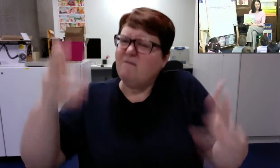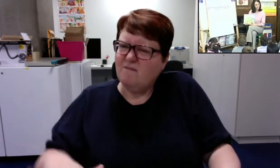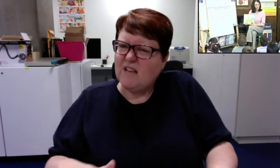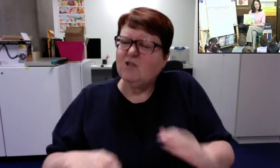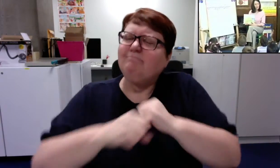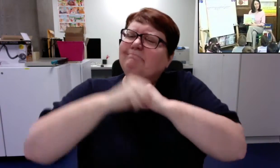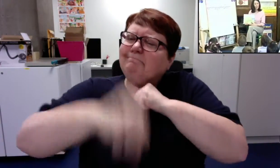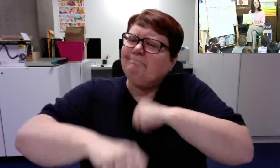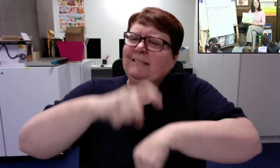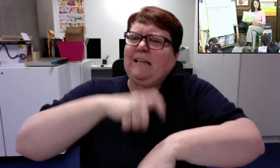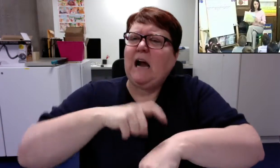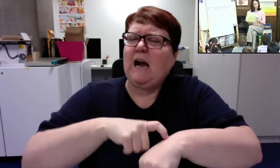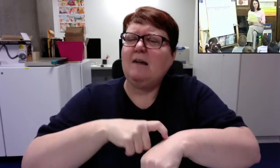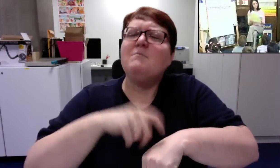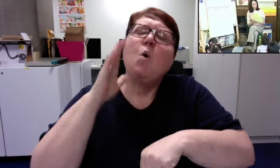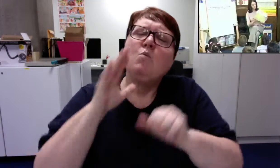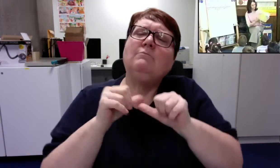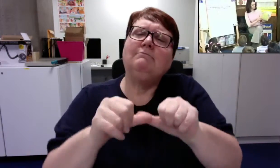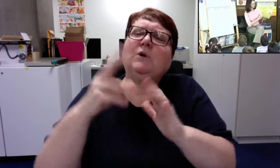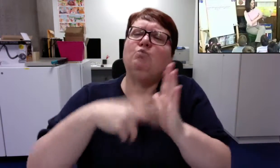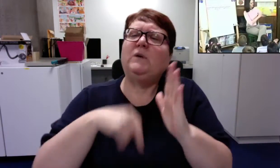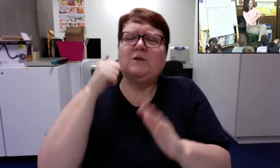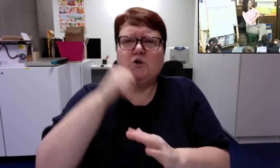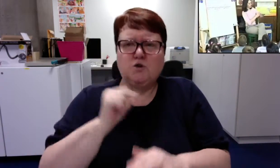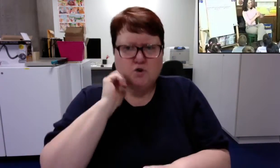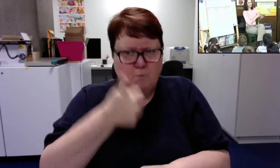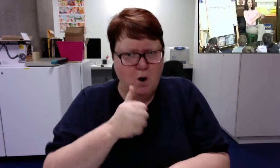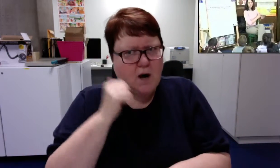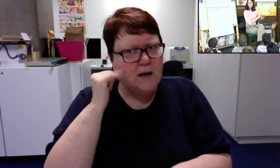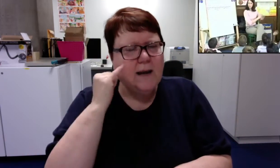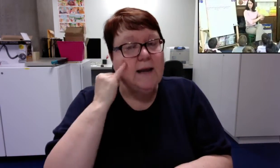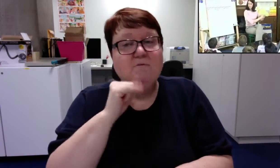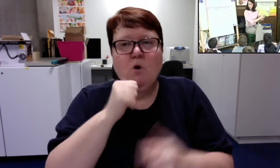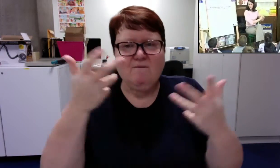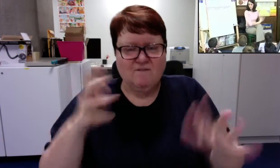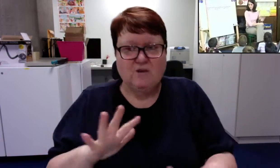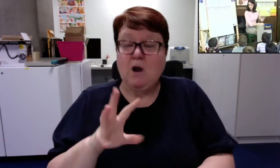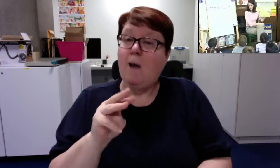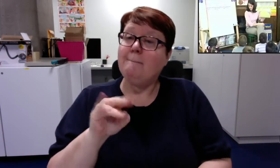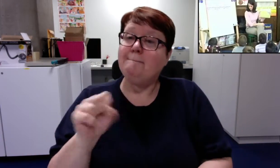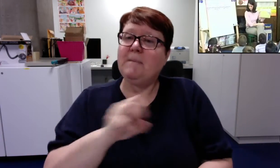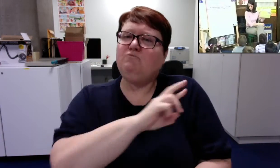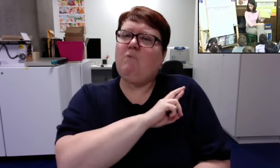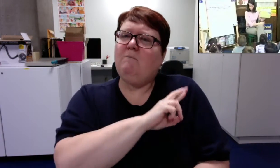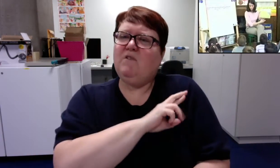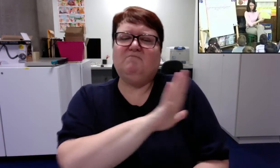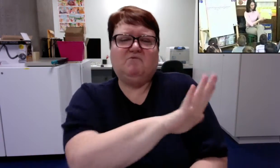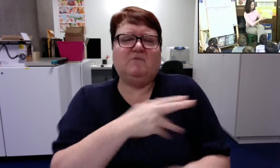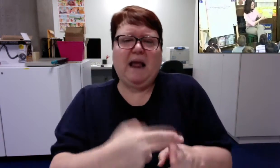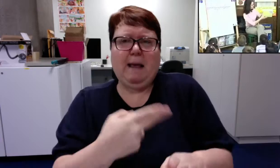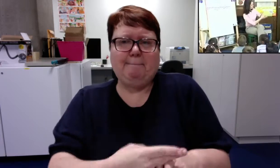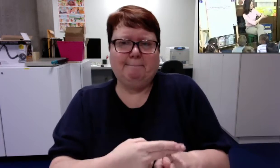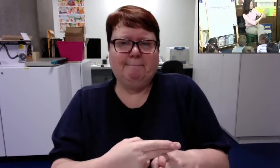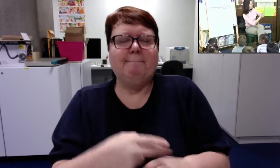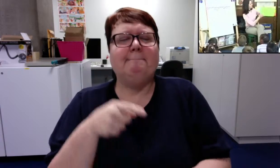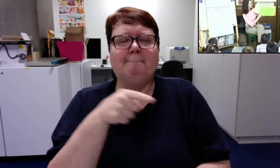And we could read on tomorrow. And we'll read on tomorrow. Just like it took a week to finish. Miss Rumphius is her name.